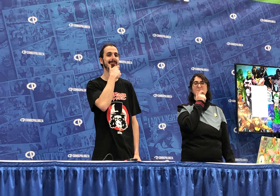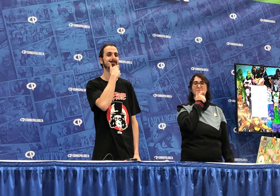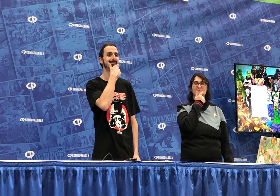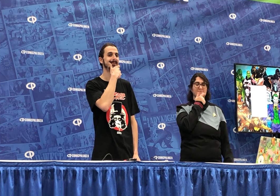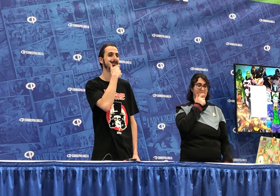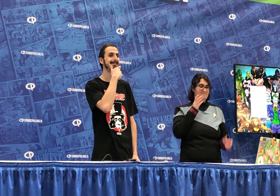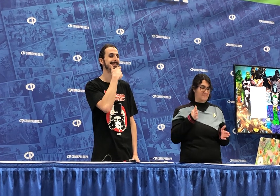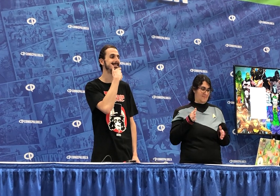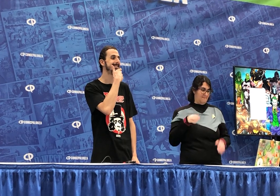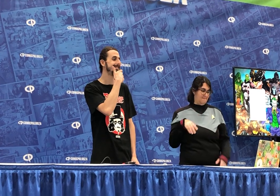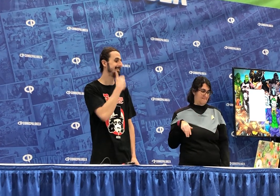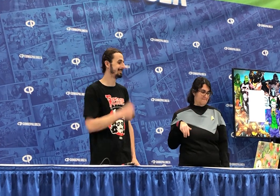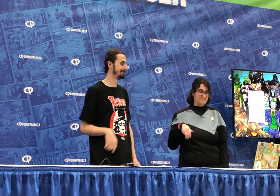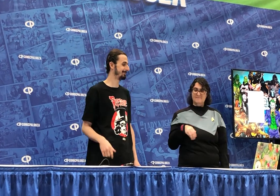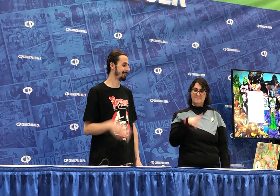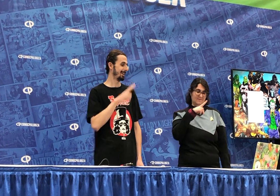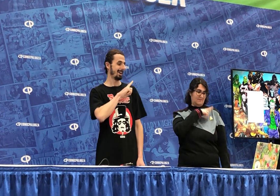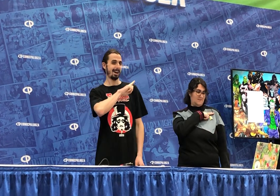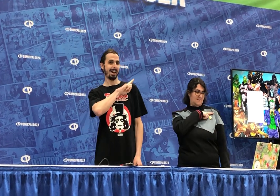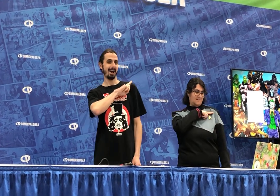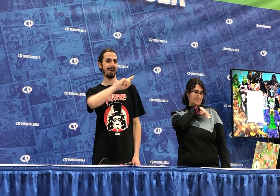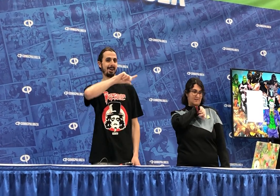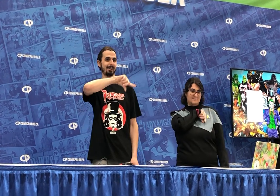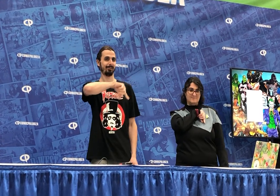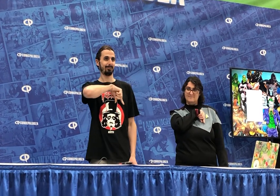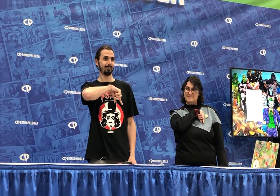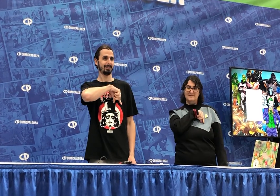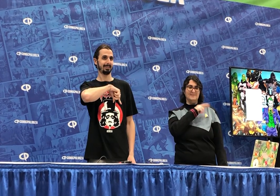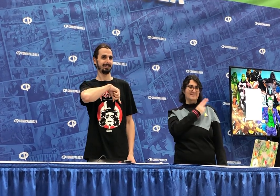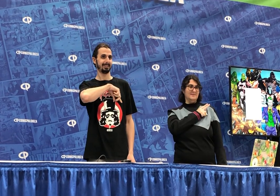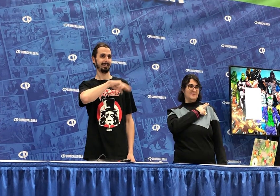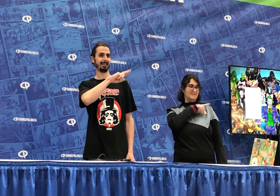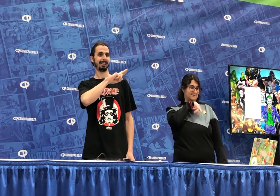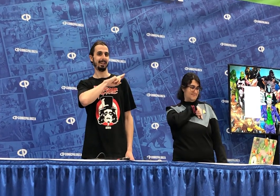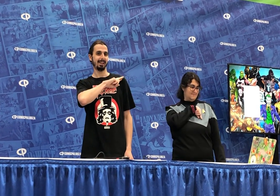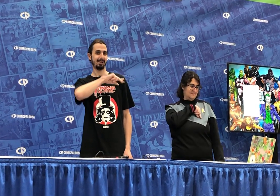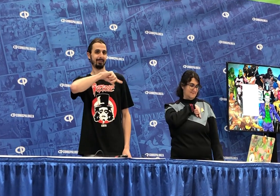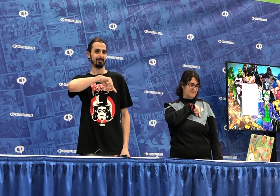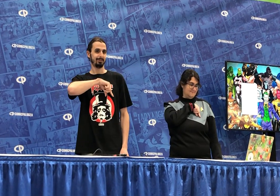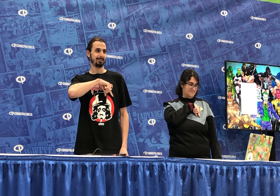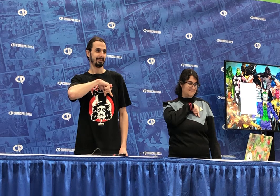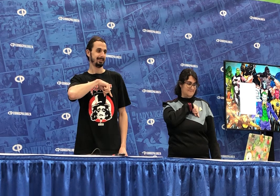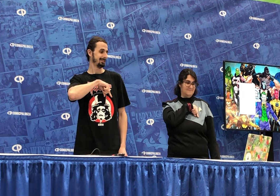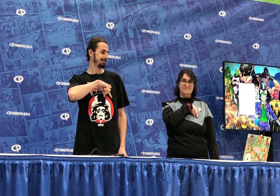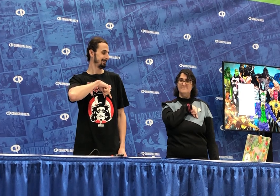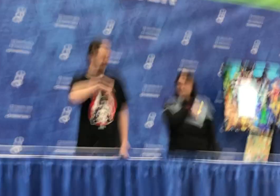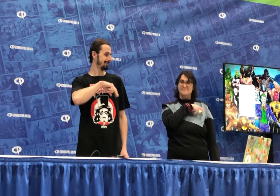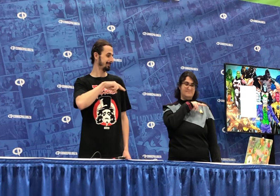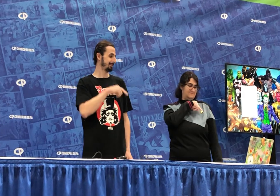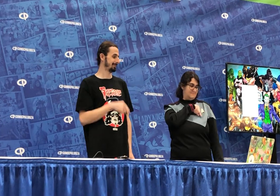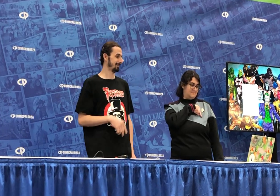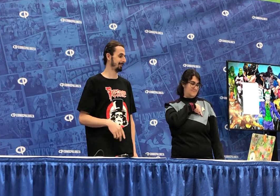Joker, big smile. Harley Quinn, HQ, Harley Quinn.